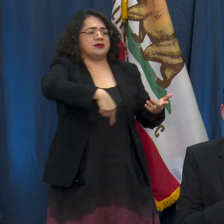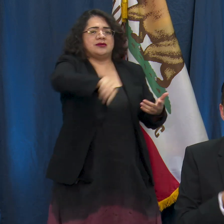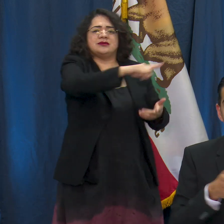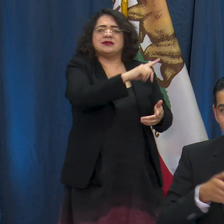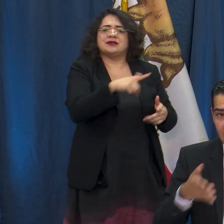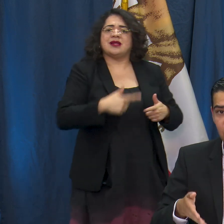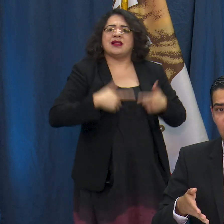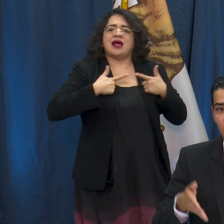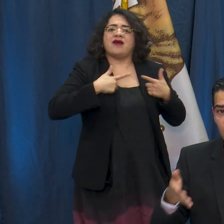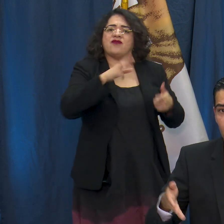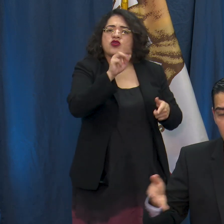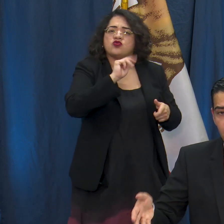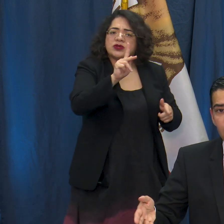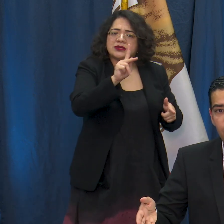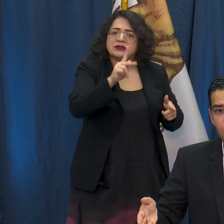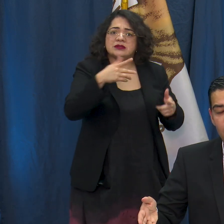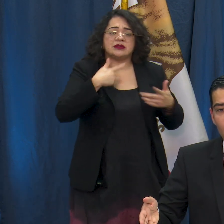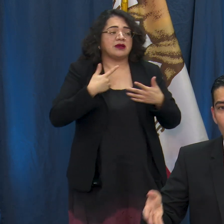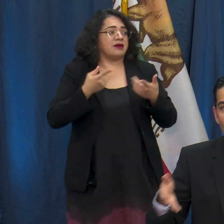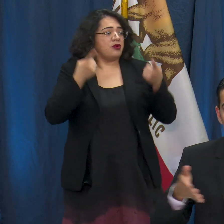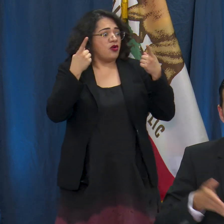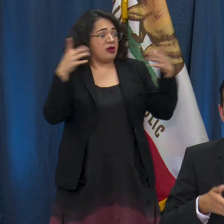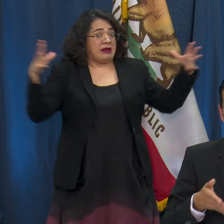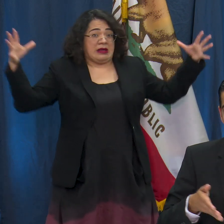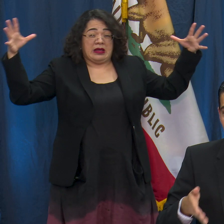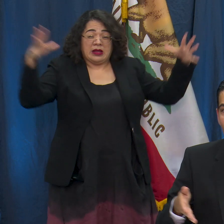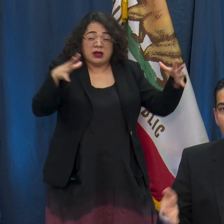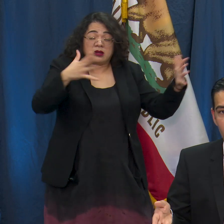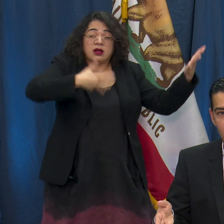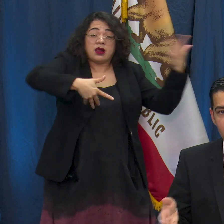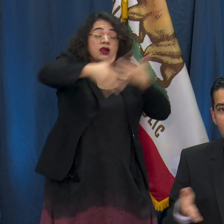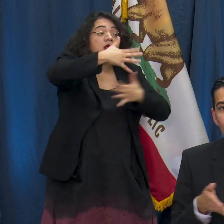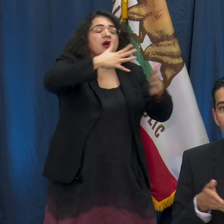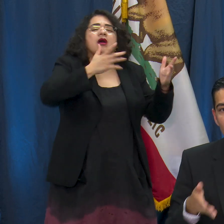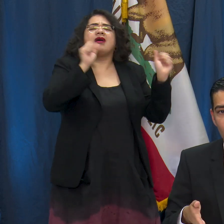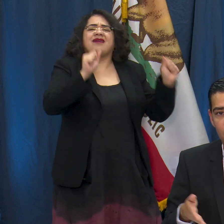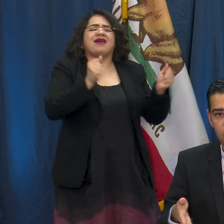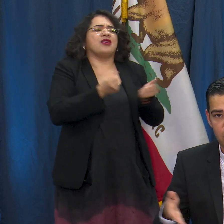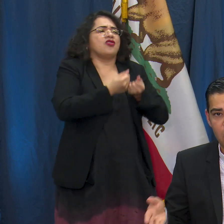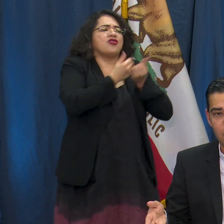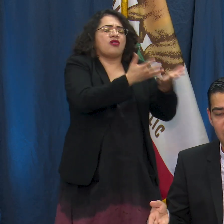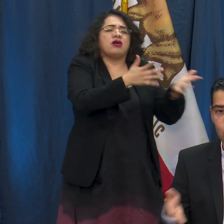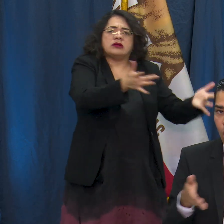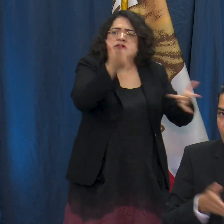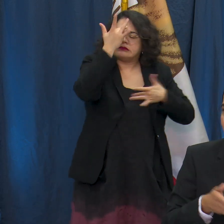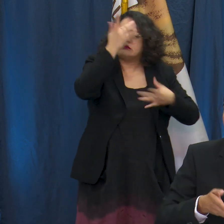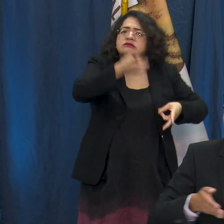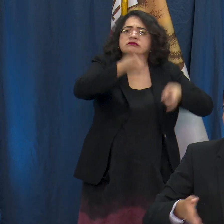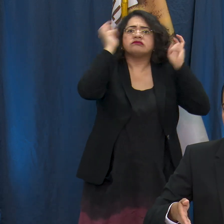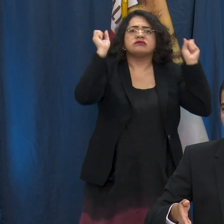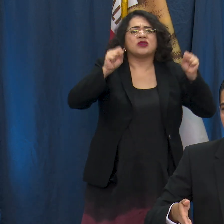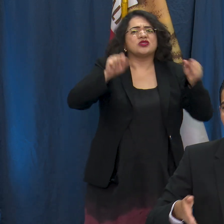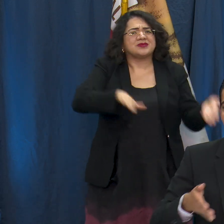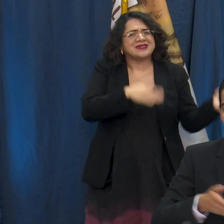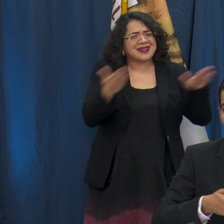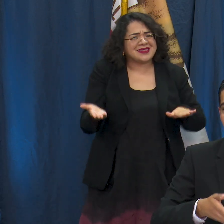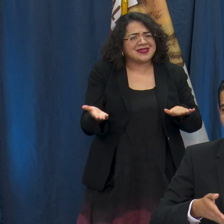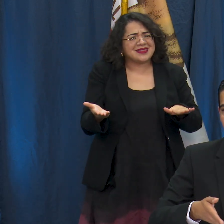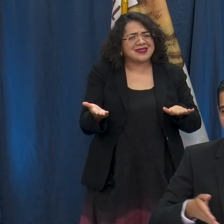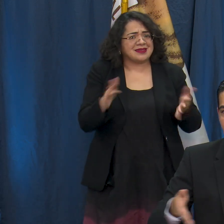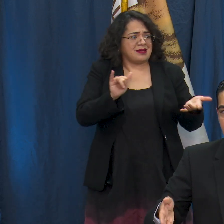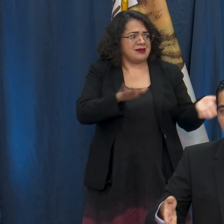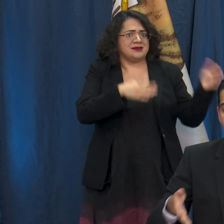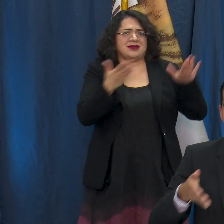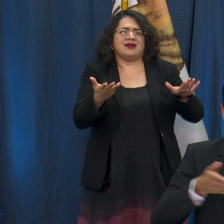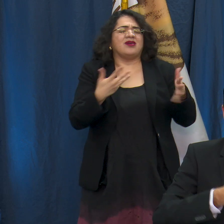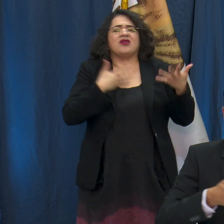and cause the deaths of other people, we're going to be very cautious as we reopen this economy. And you are going to see changes in the